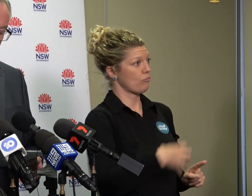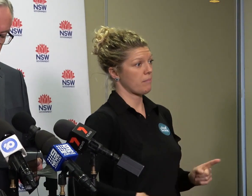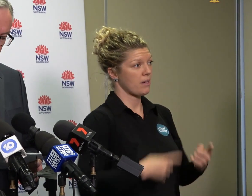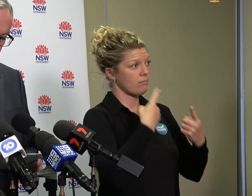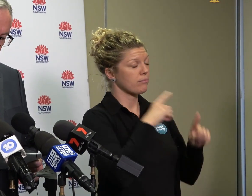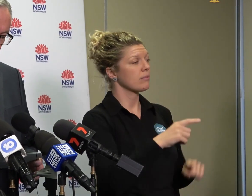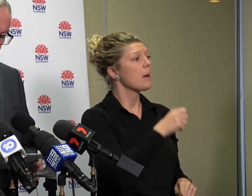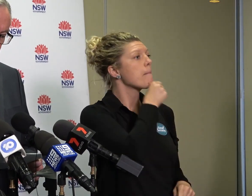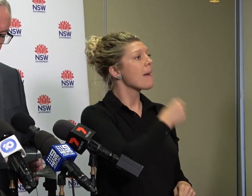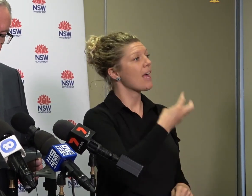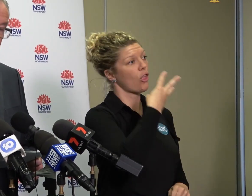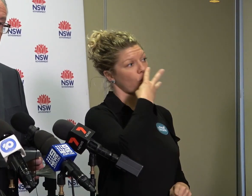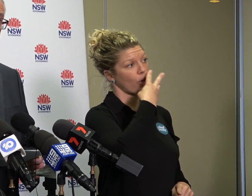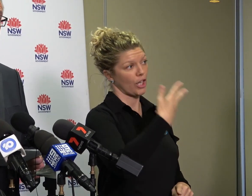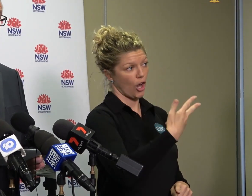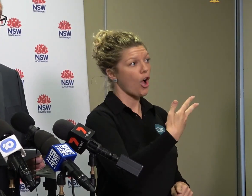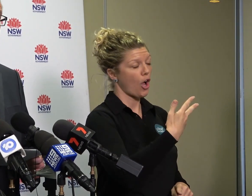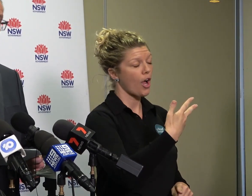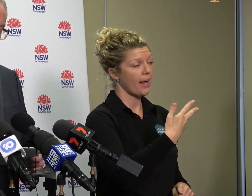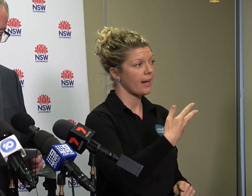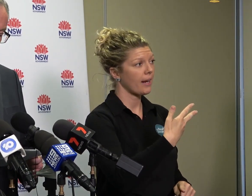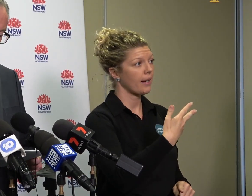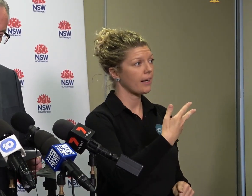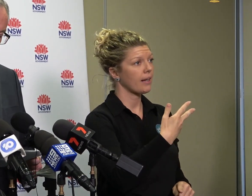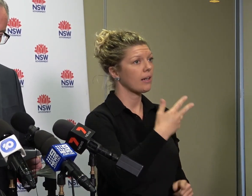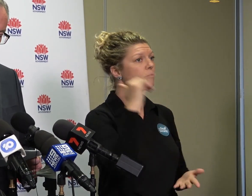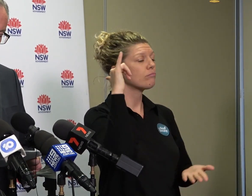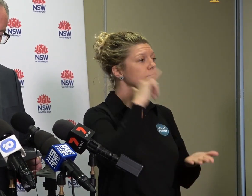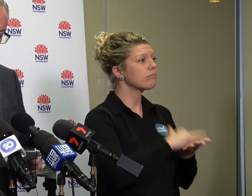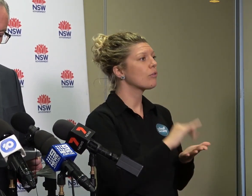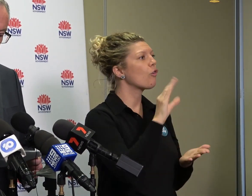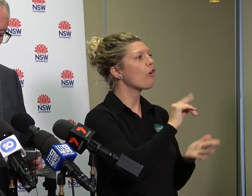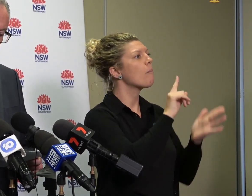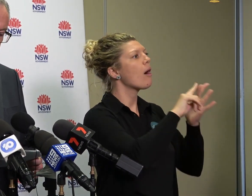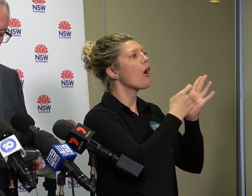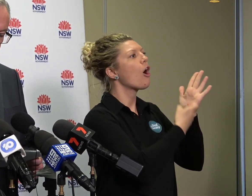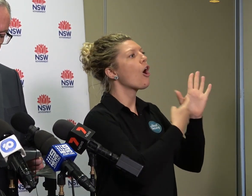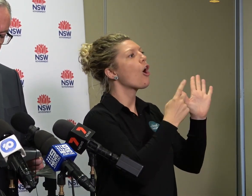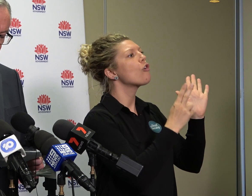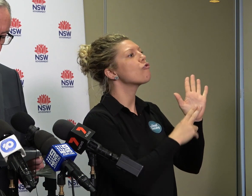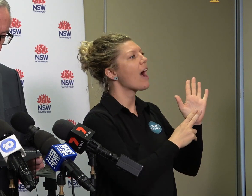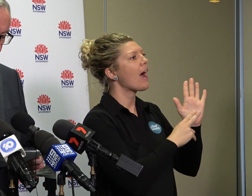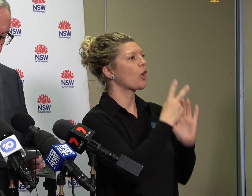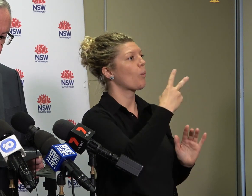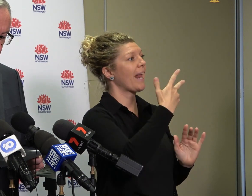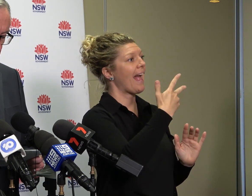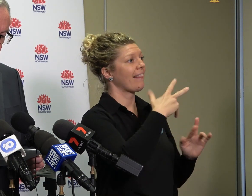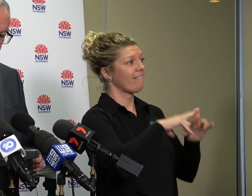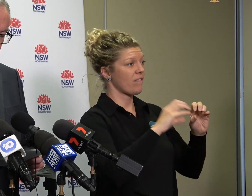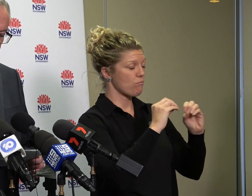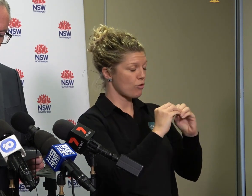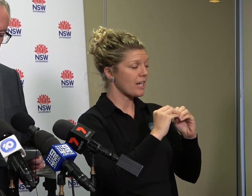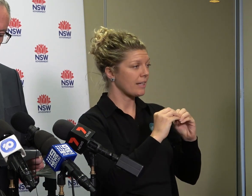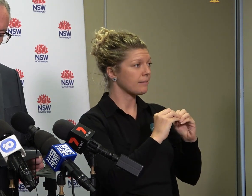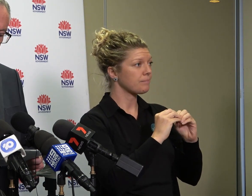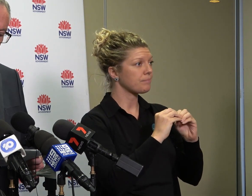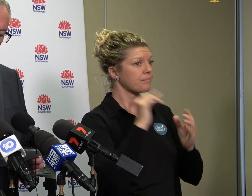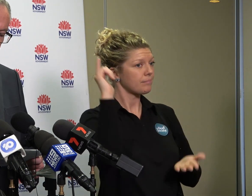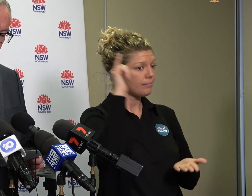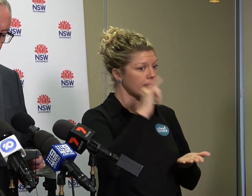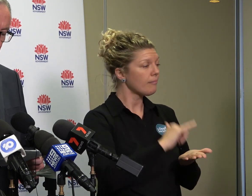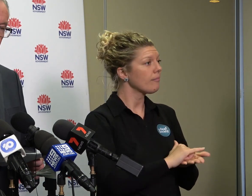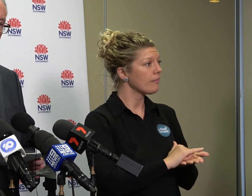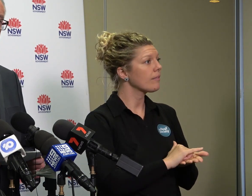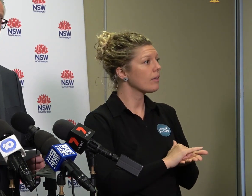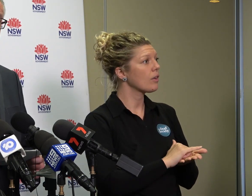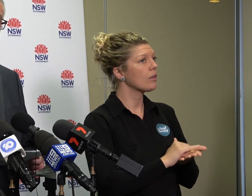39-year-old gentleman who came in from Iran on the 28th of February. And he came